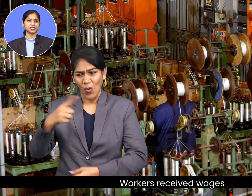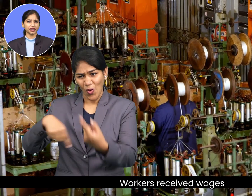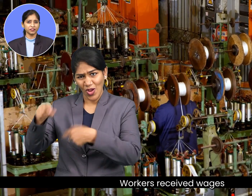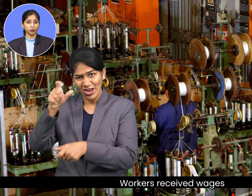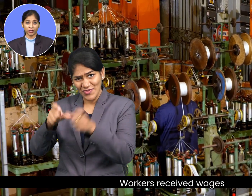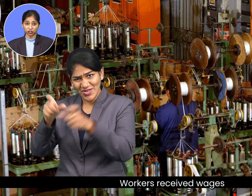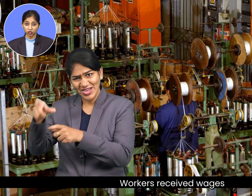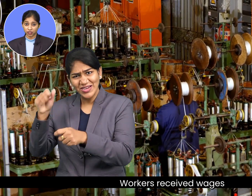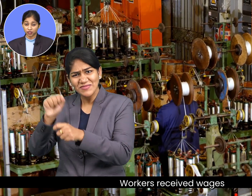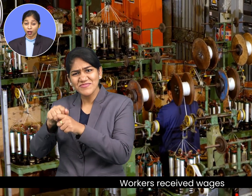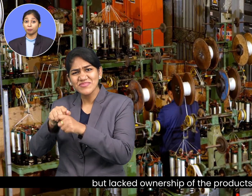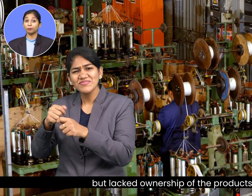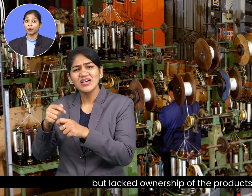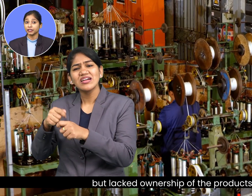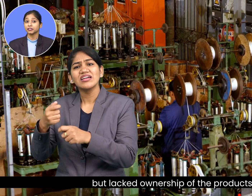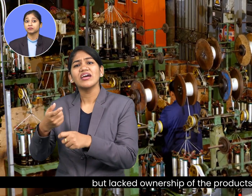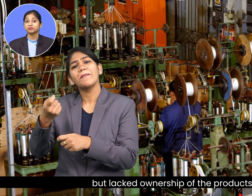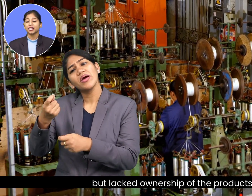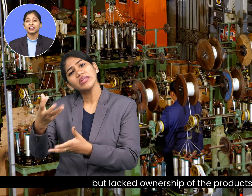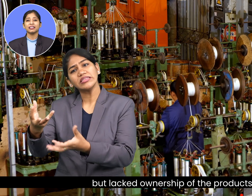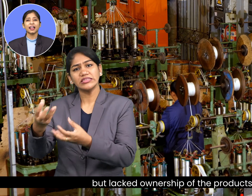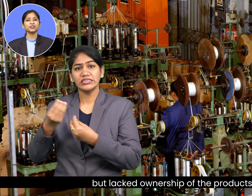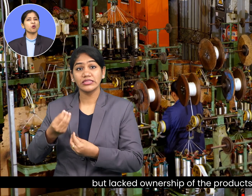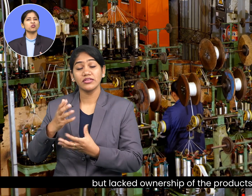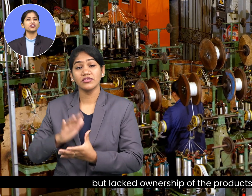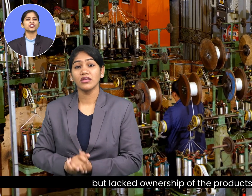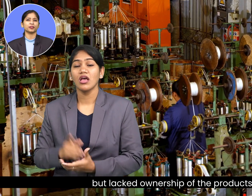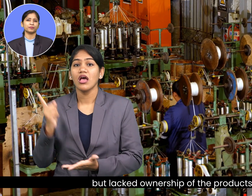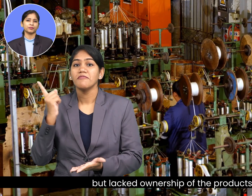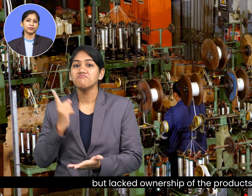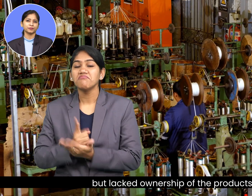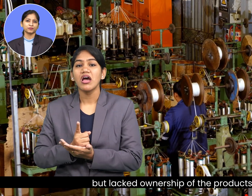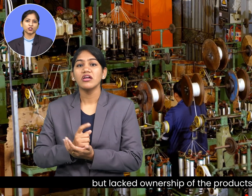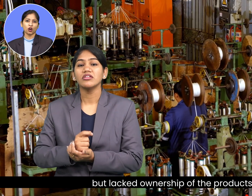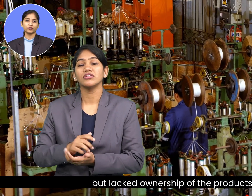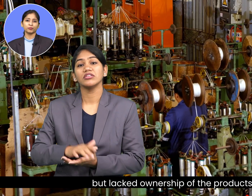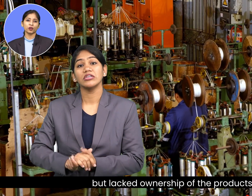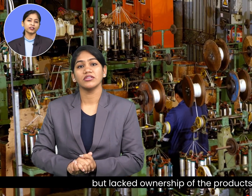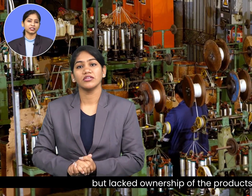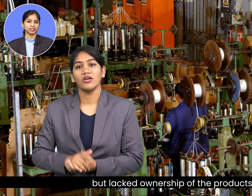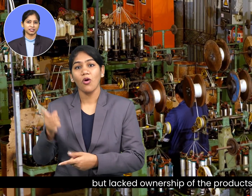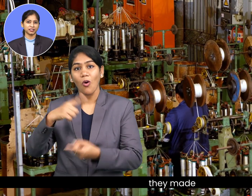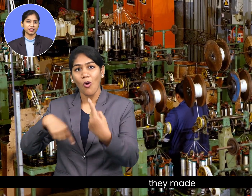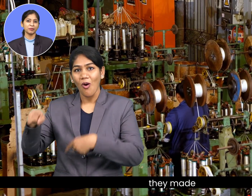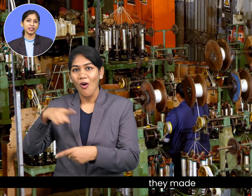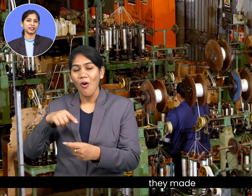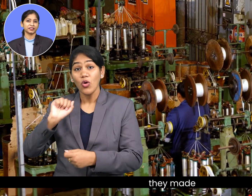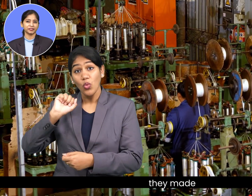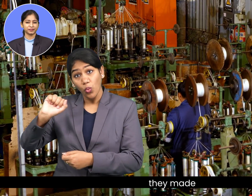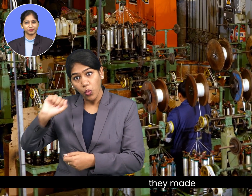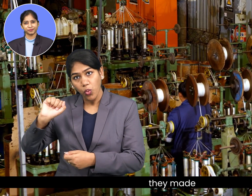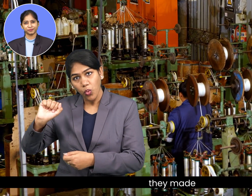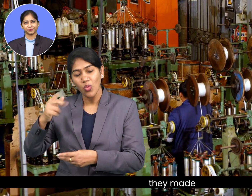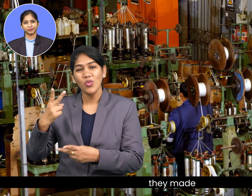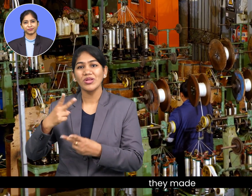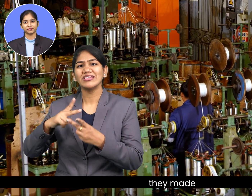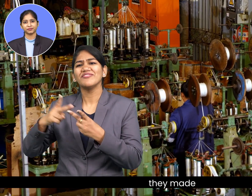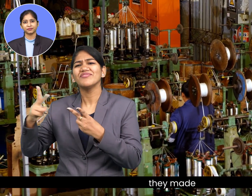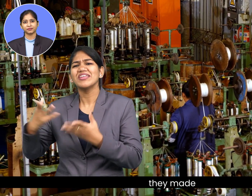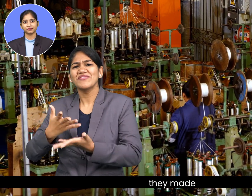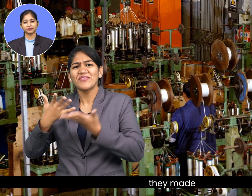Workers received wages but lacked ownership of the products they made.